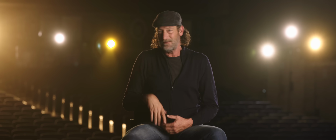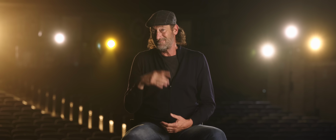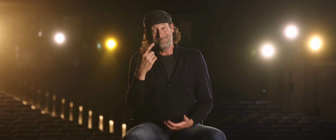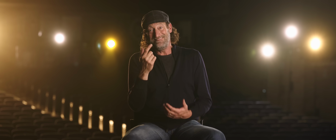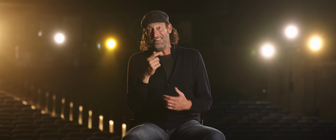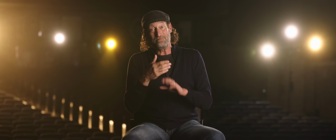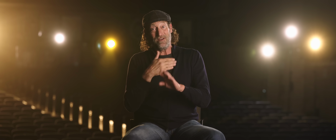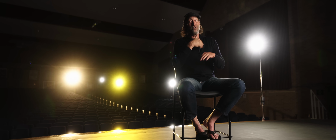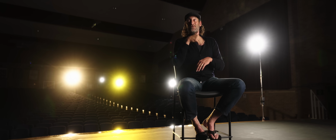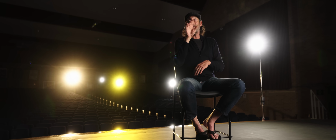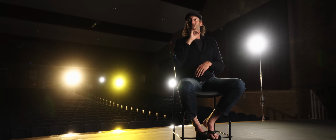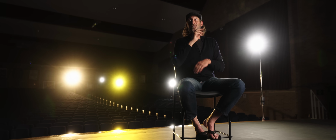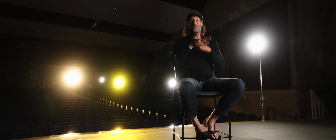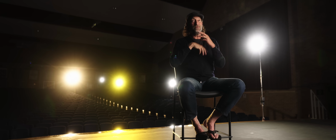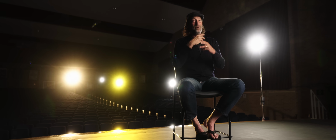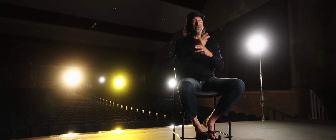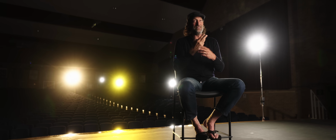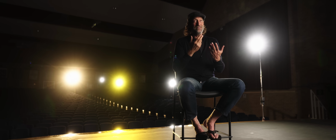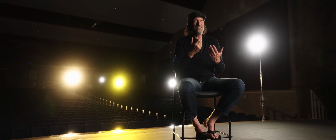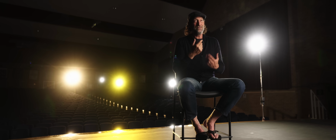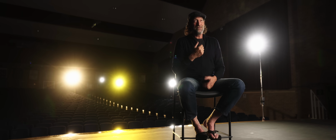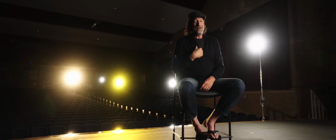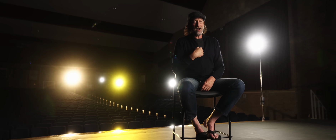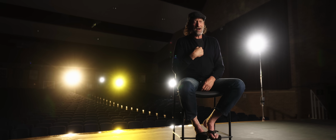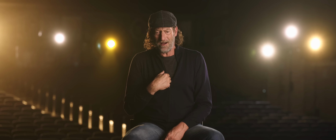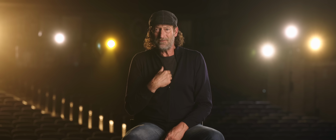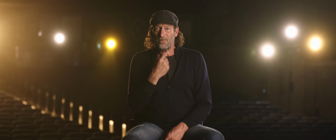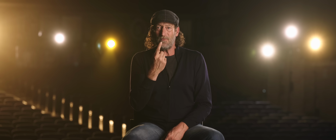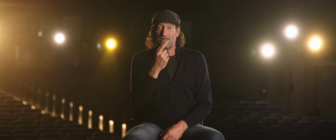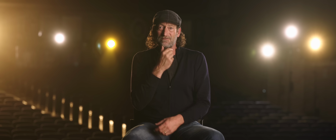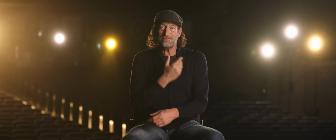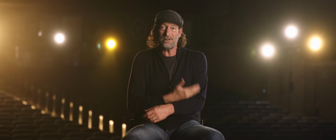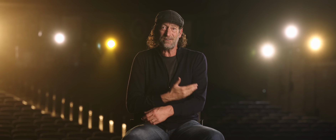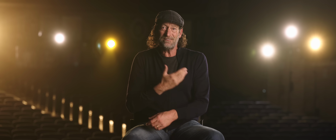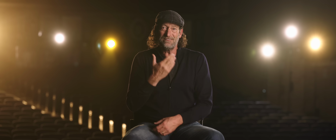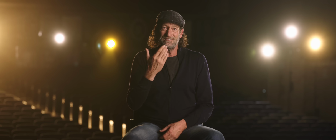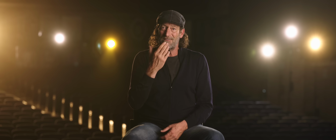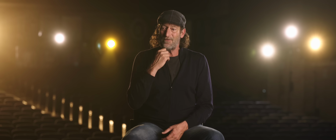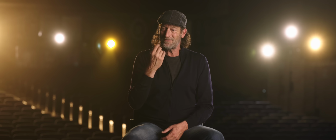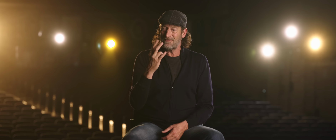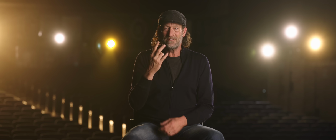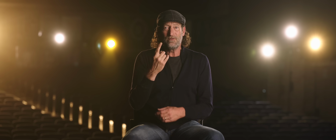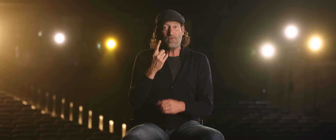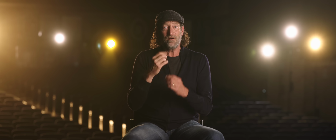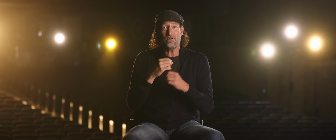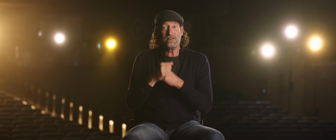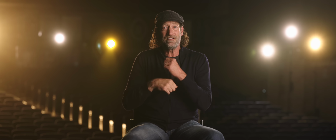with them, especially before your kids go out into the real world. I have one daughter who's only 17, and there's just a year left before she